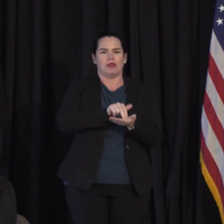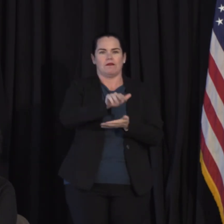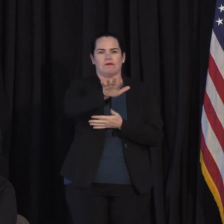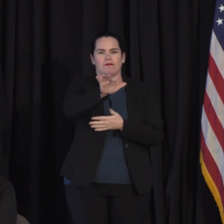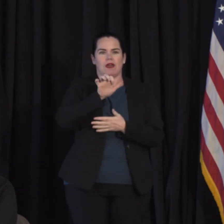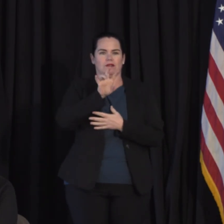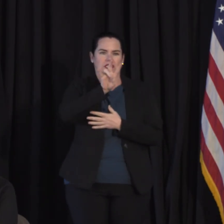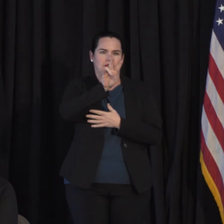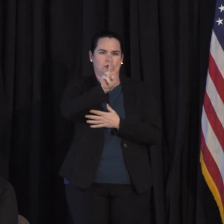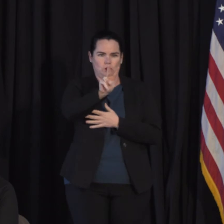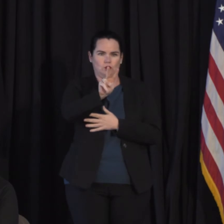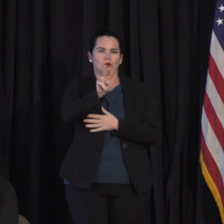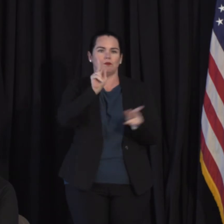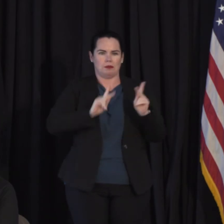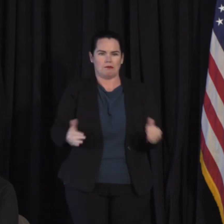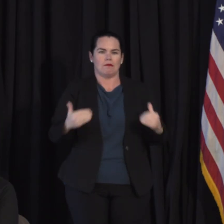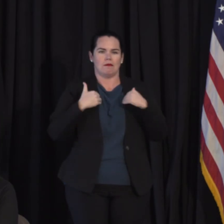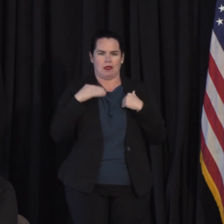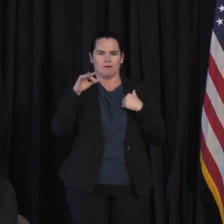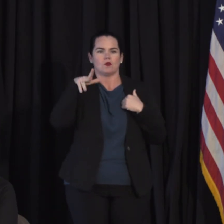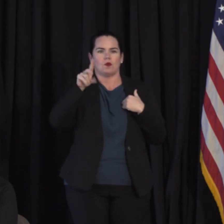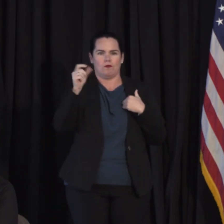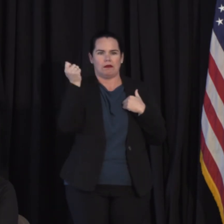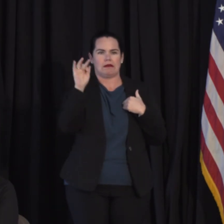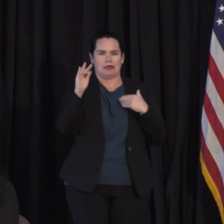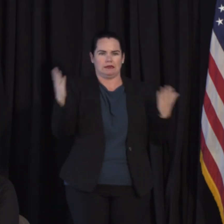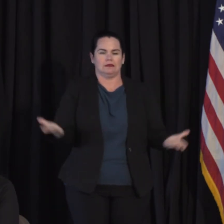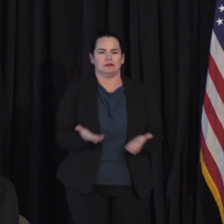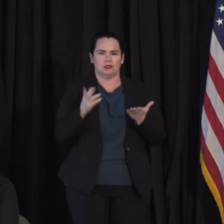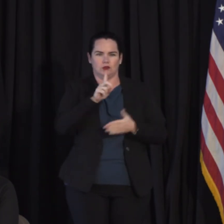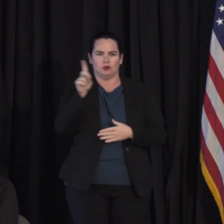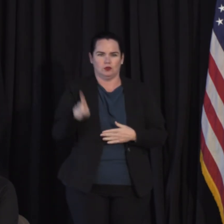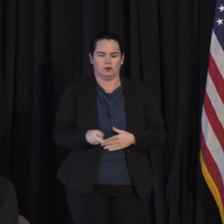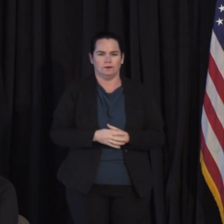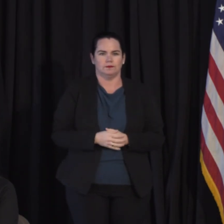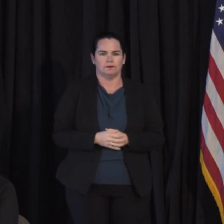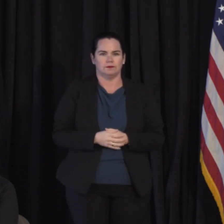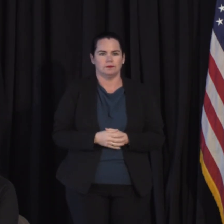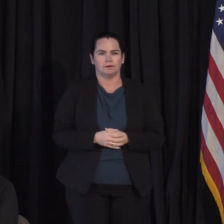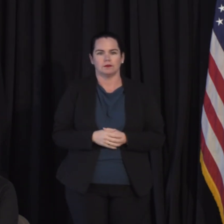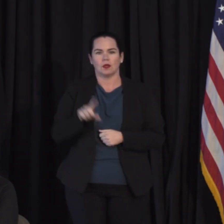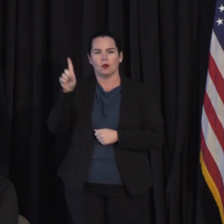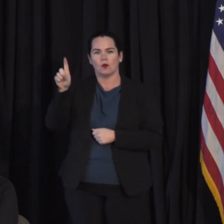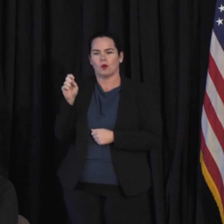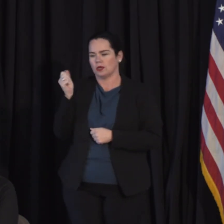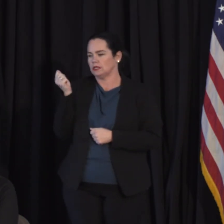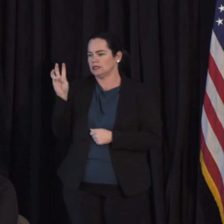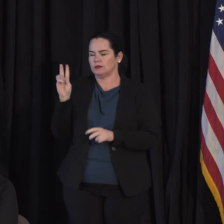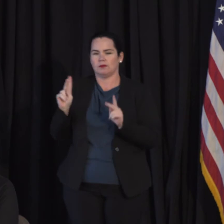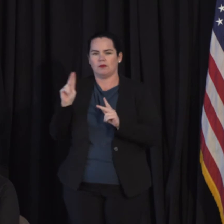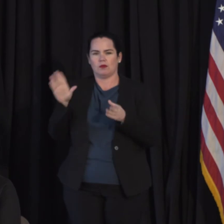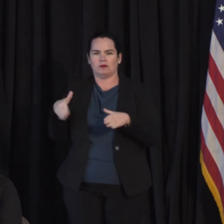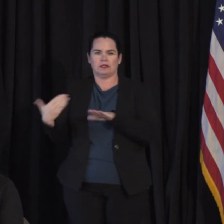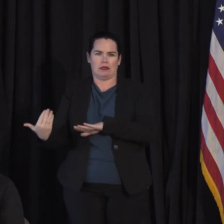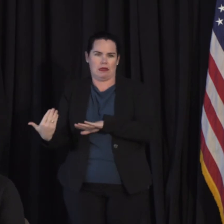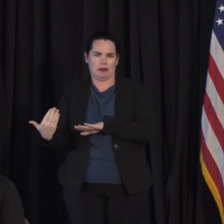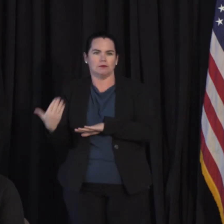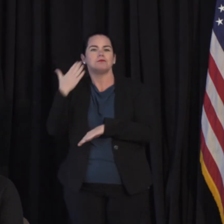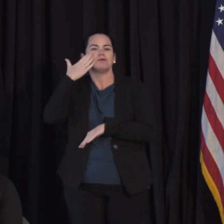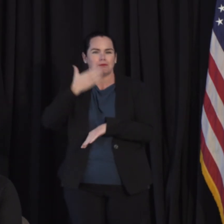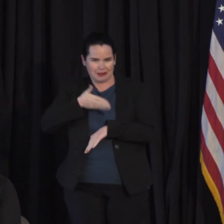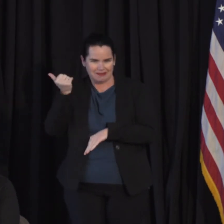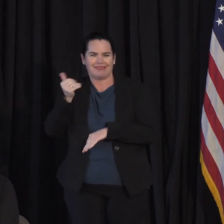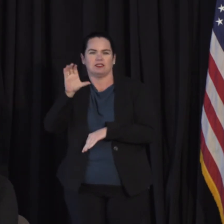3,572 confirmed COVID-19 cases in the city and 116 confirmed deaths. Now,